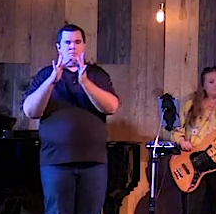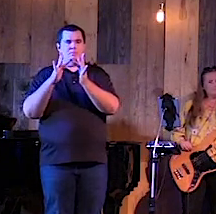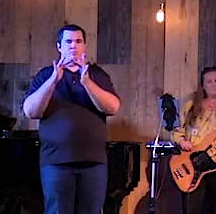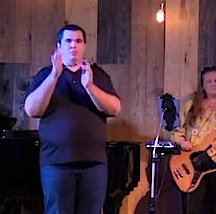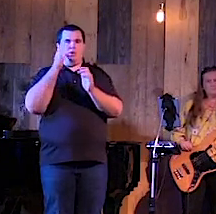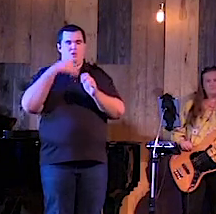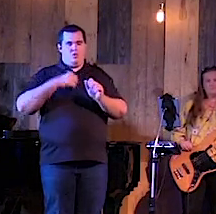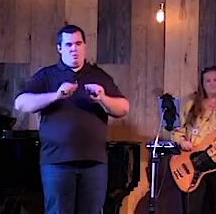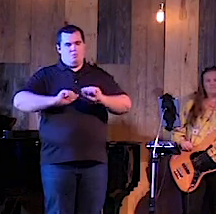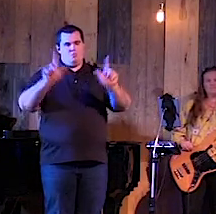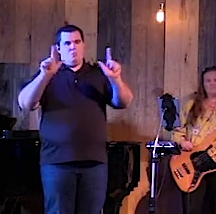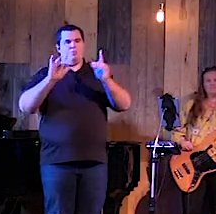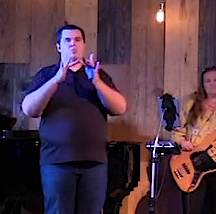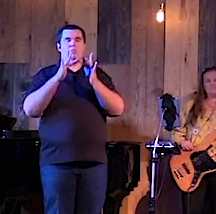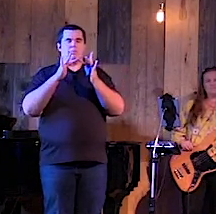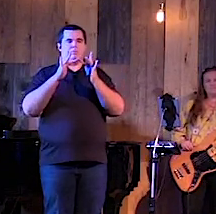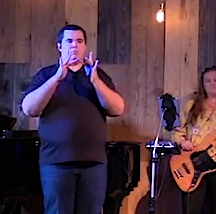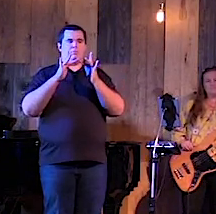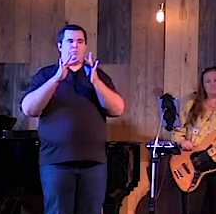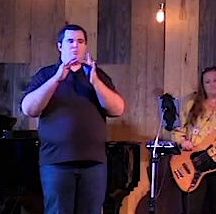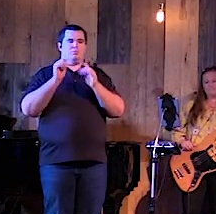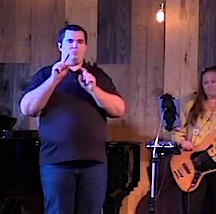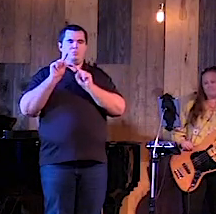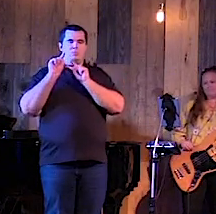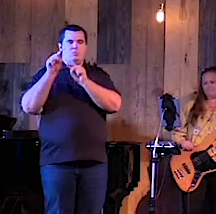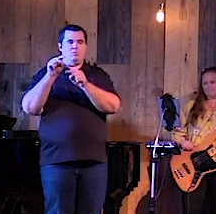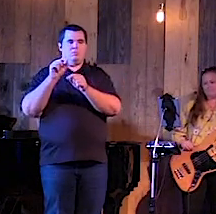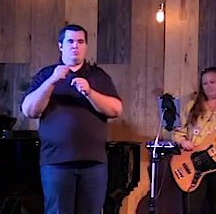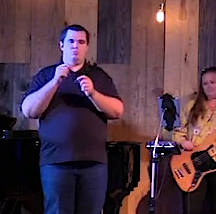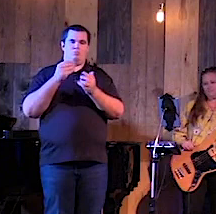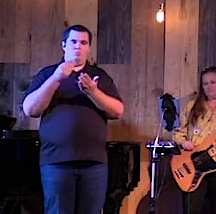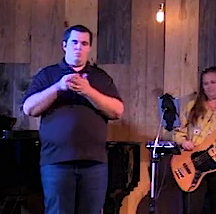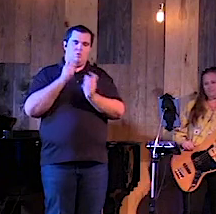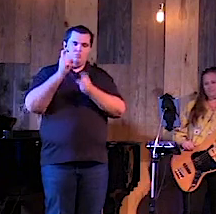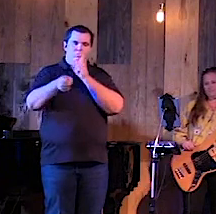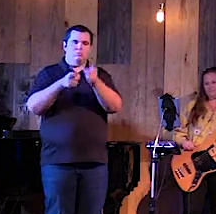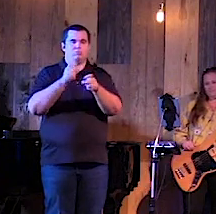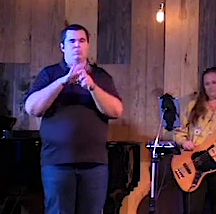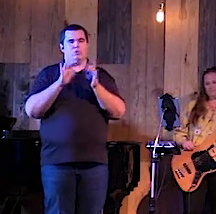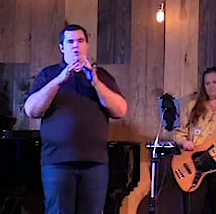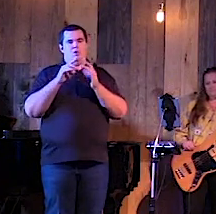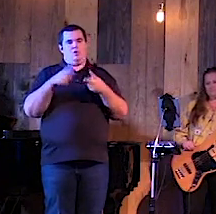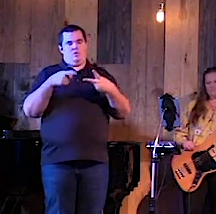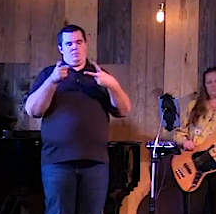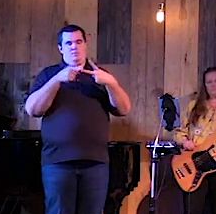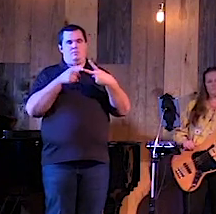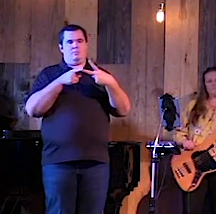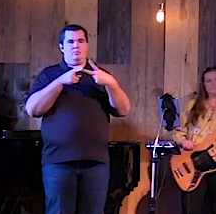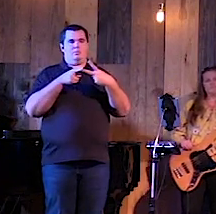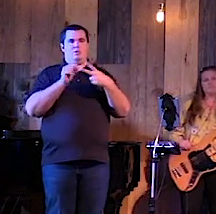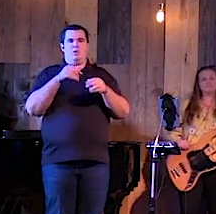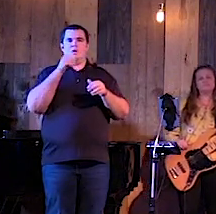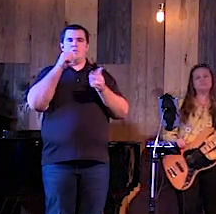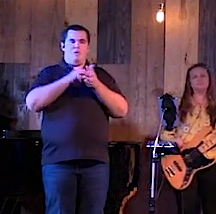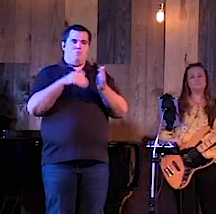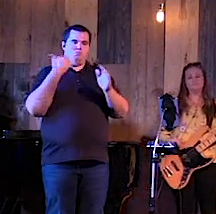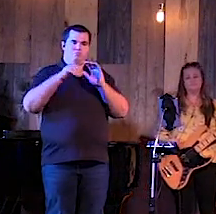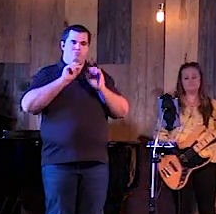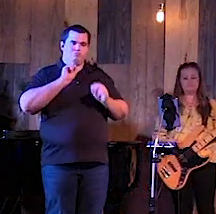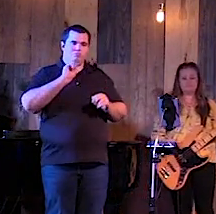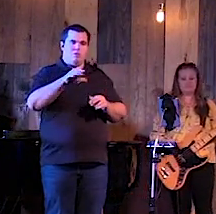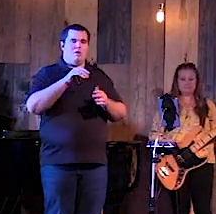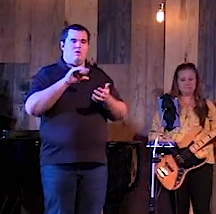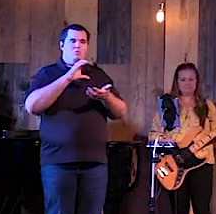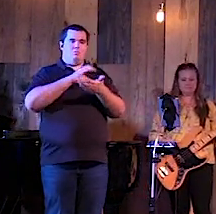be a link at the bottom of your screen there that you can go to, and you can give online. Second option to give is you can mail in